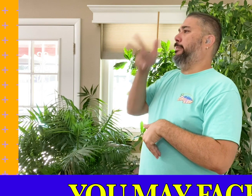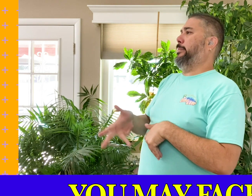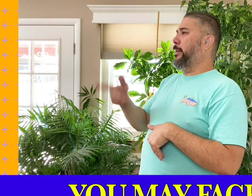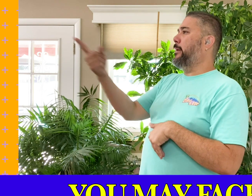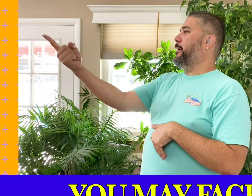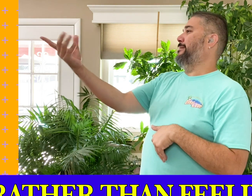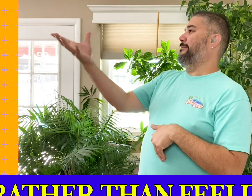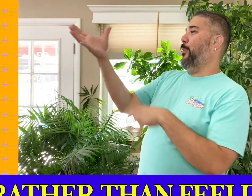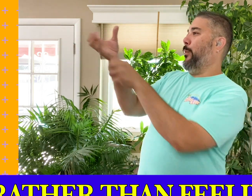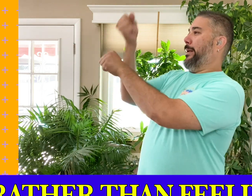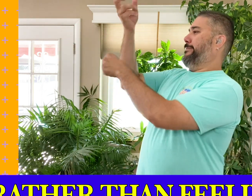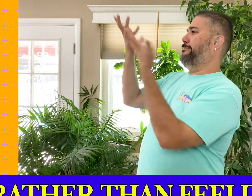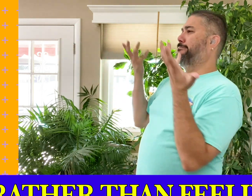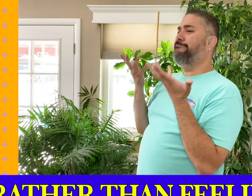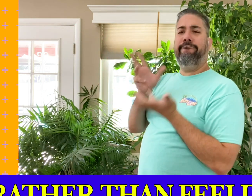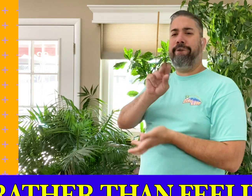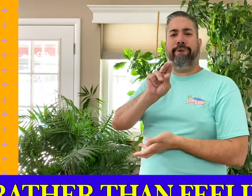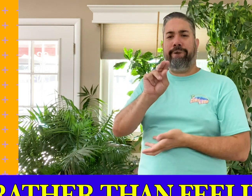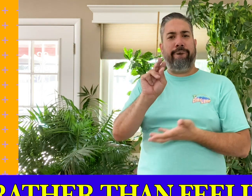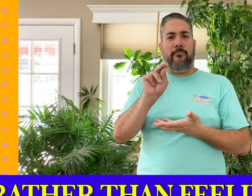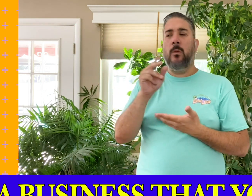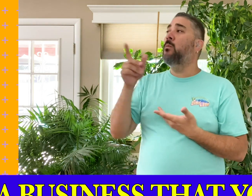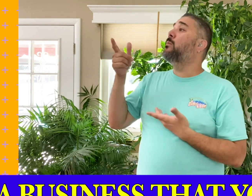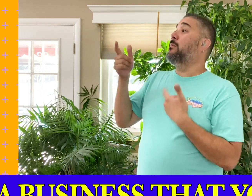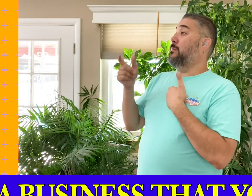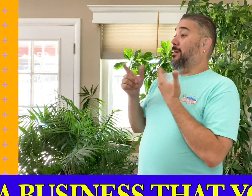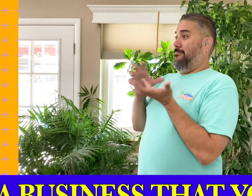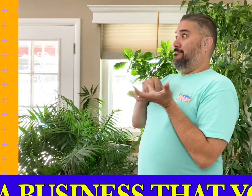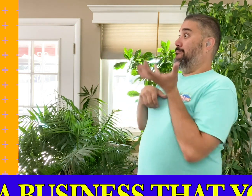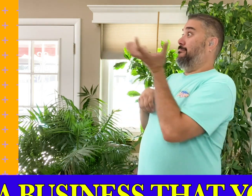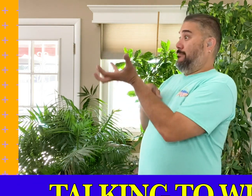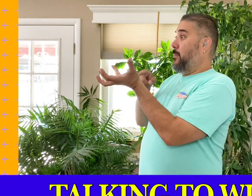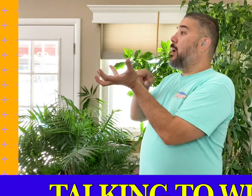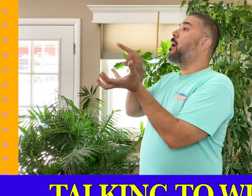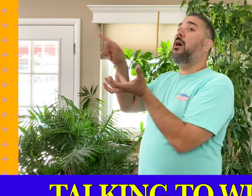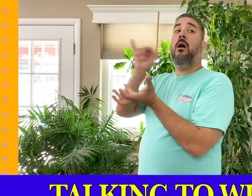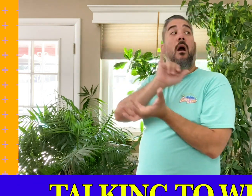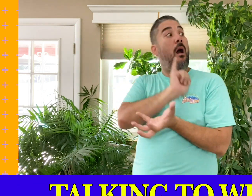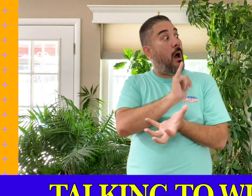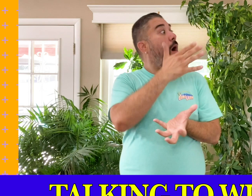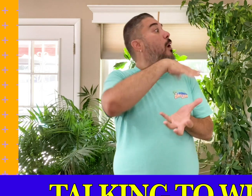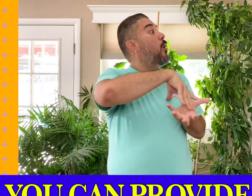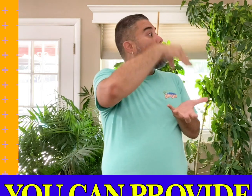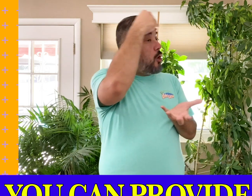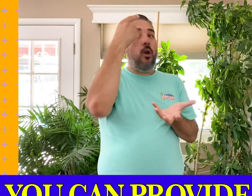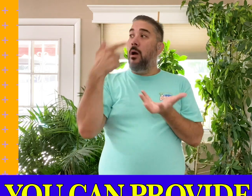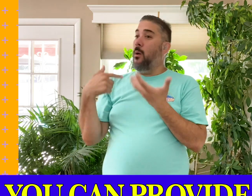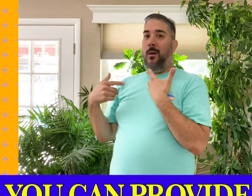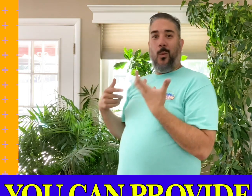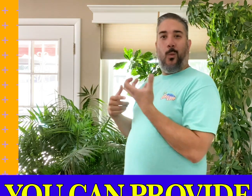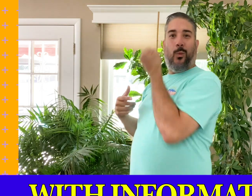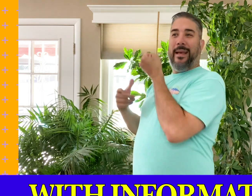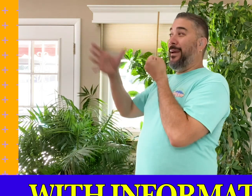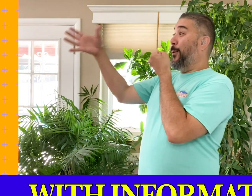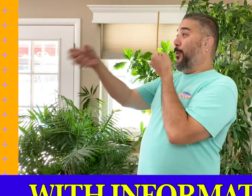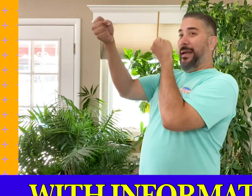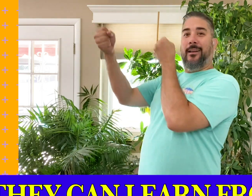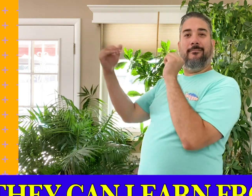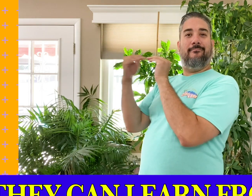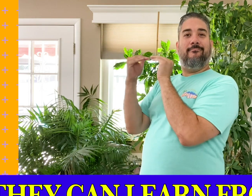face. Rather than feeling like a business that you're talking to wins, you can provide them with information, they can learn